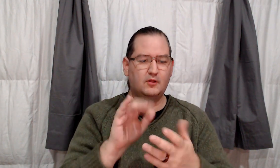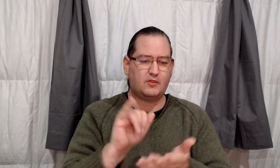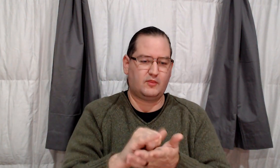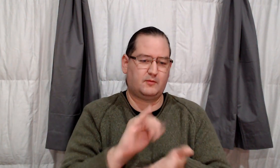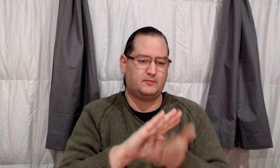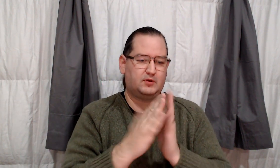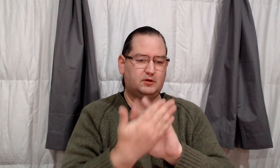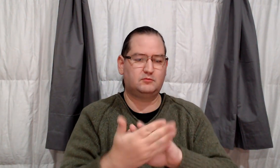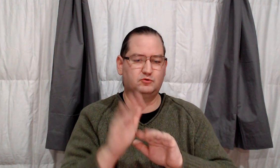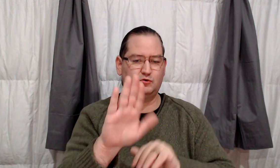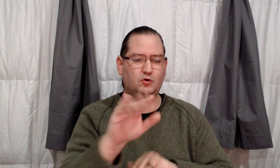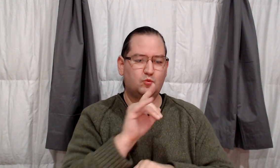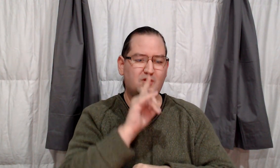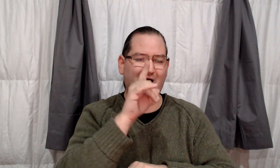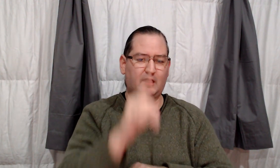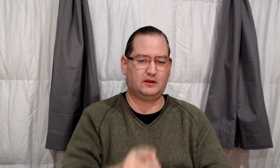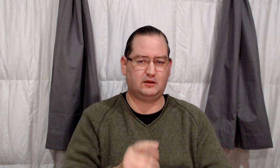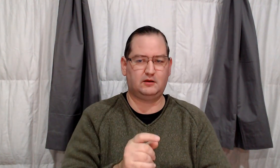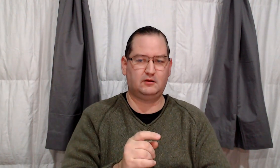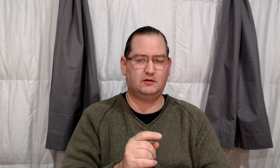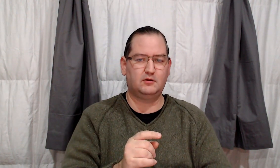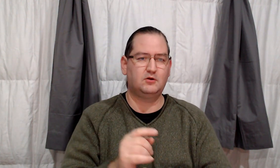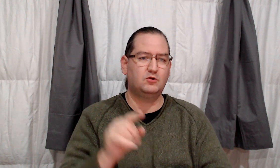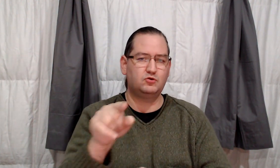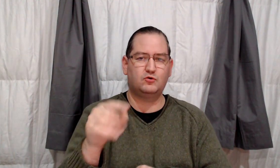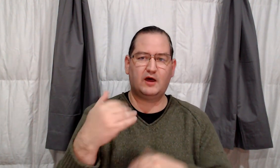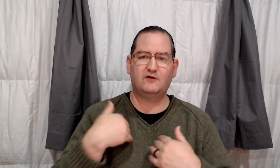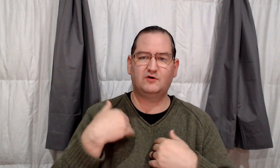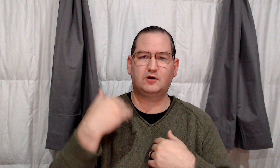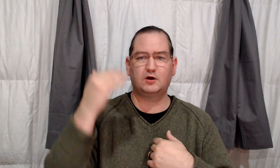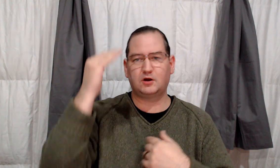Because you have a conscious mind and an unconscious mind.